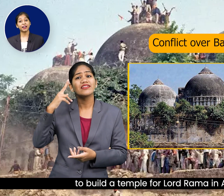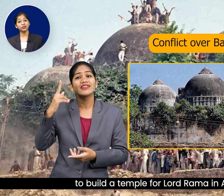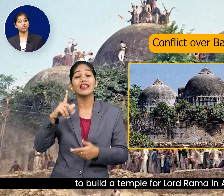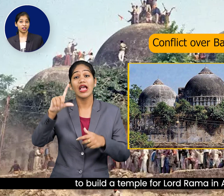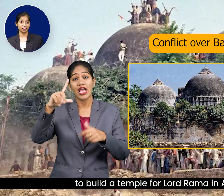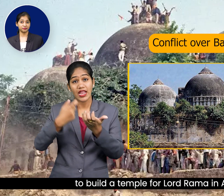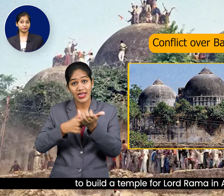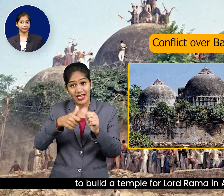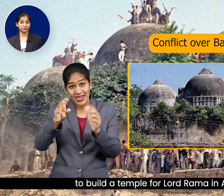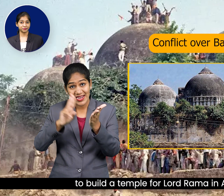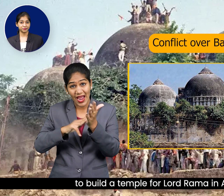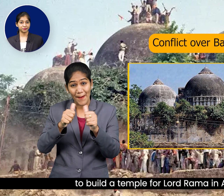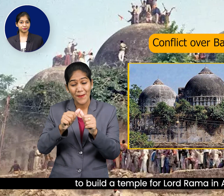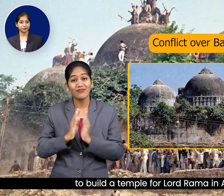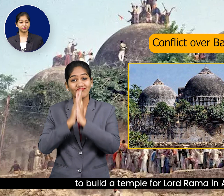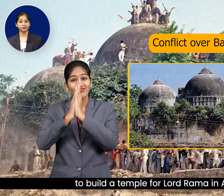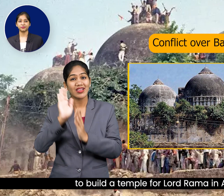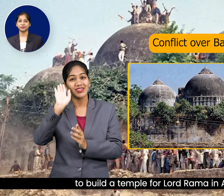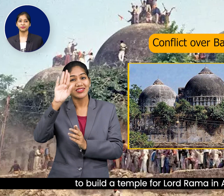in Ayodhya,